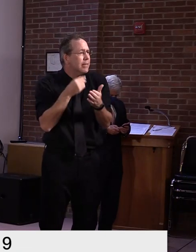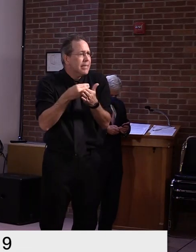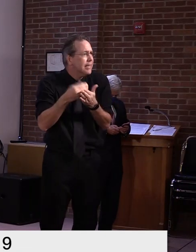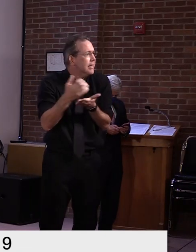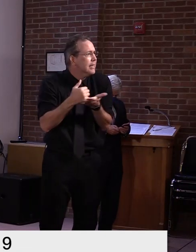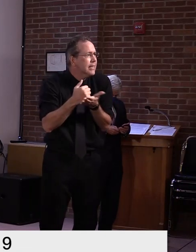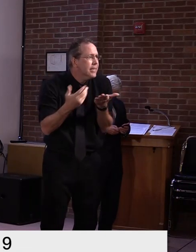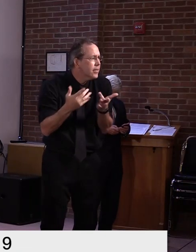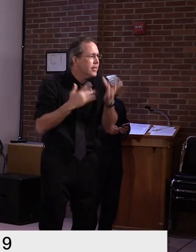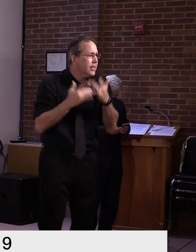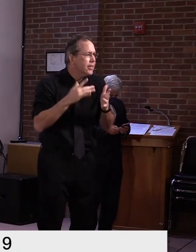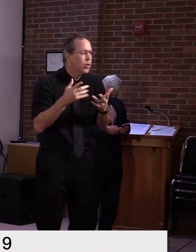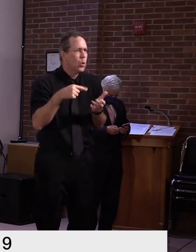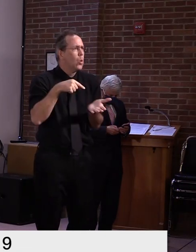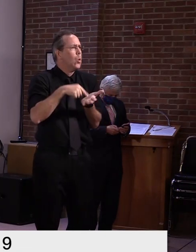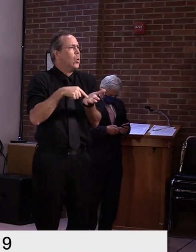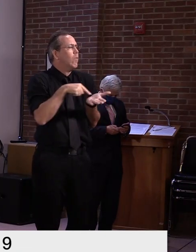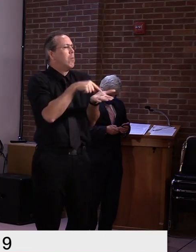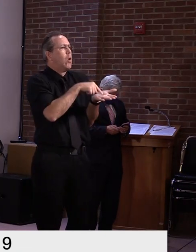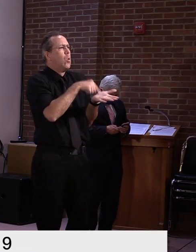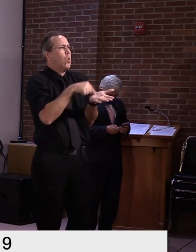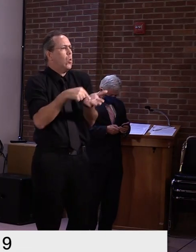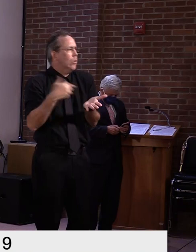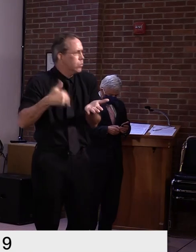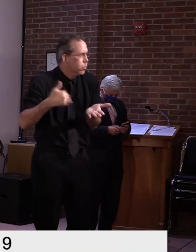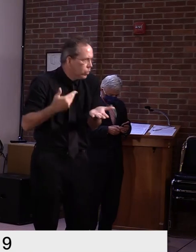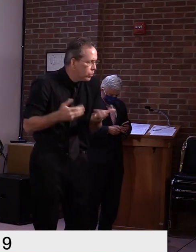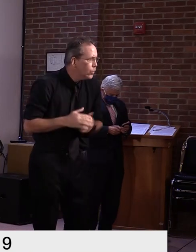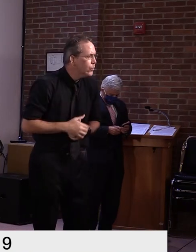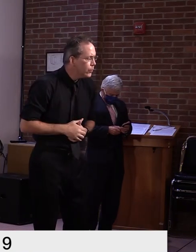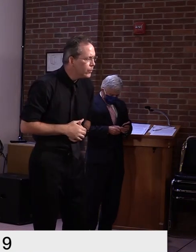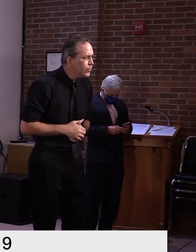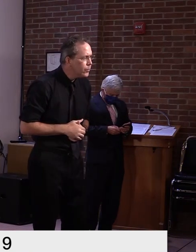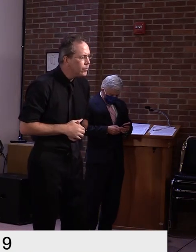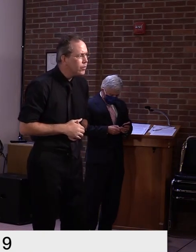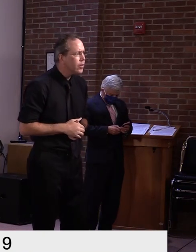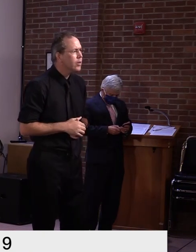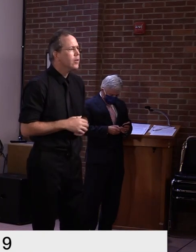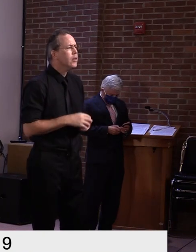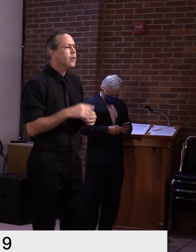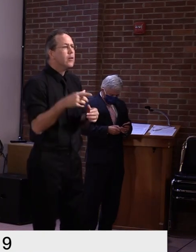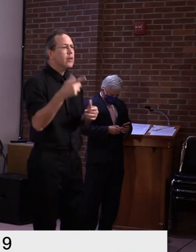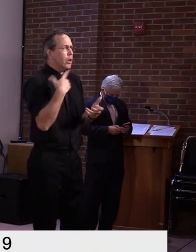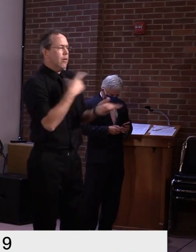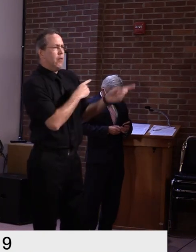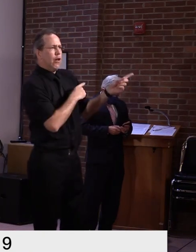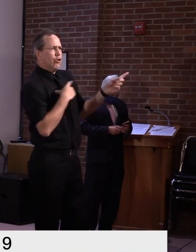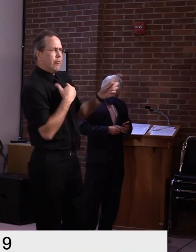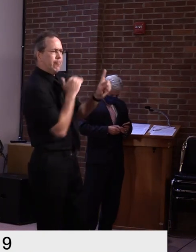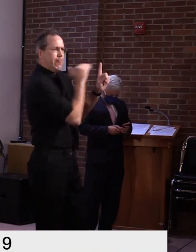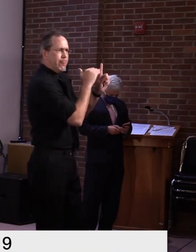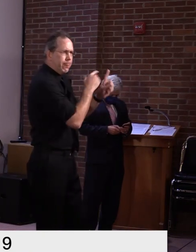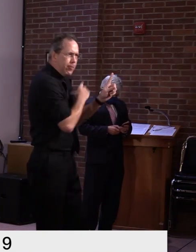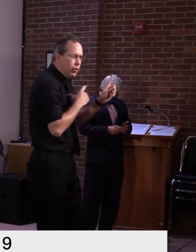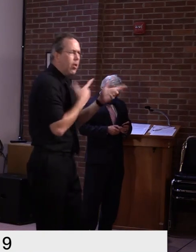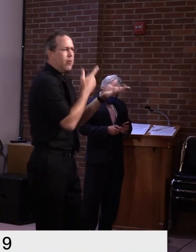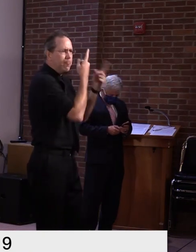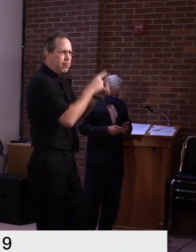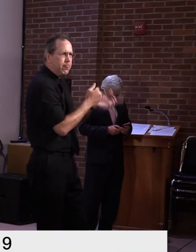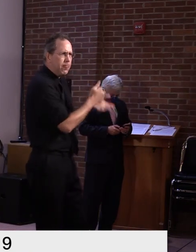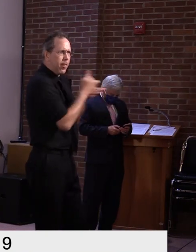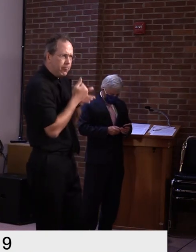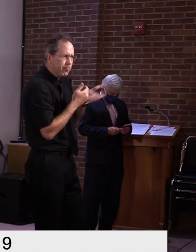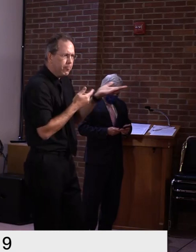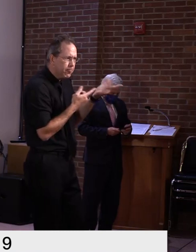challenges. Working with the legislature, we've been able to take advantage of federal funds by injecting those dollars into the economy